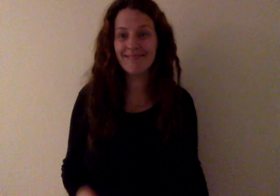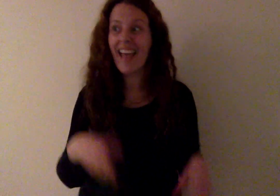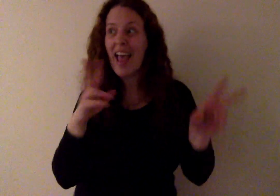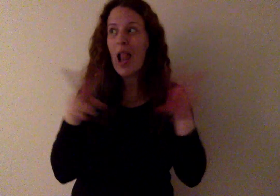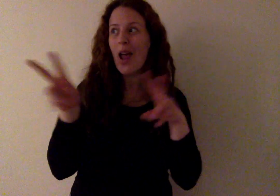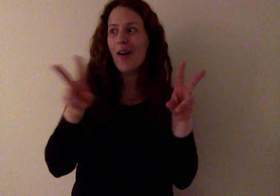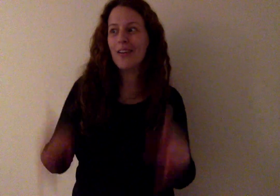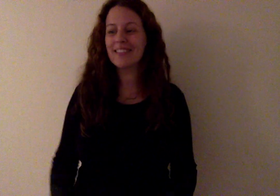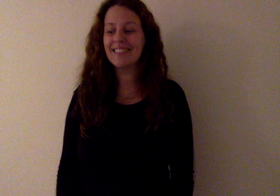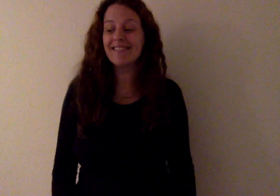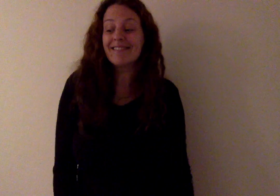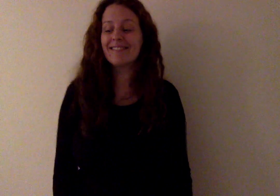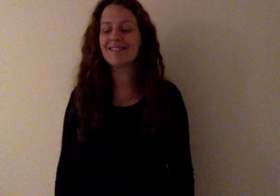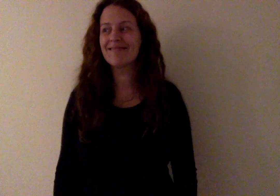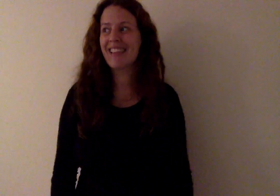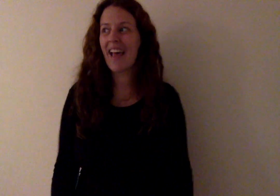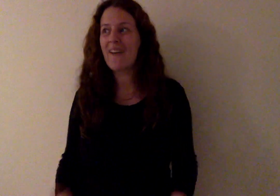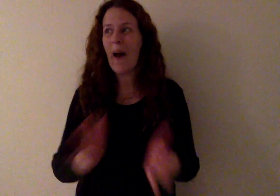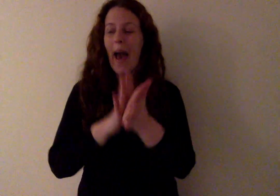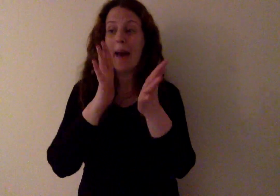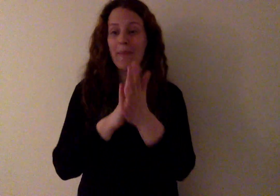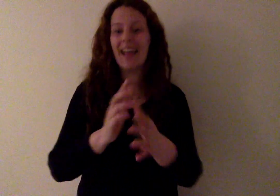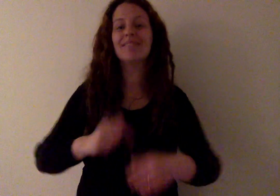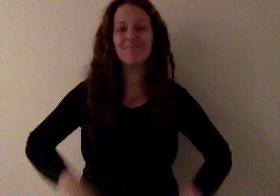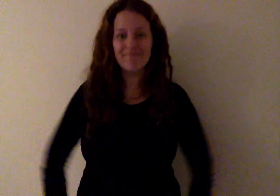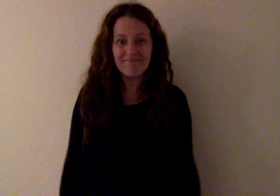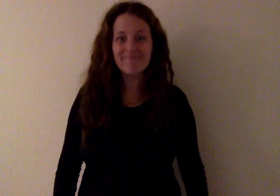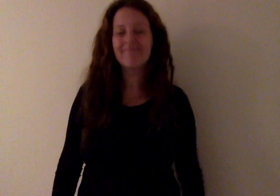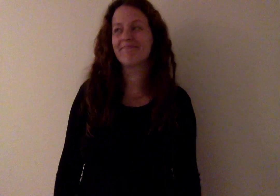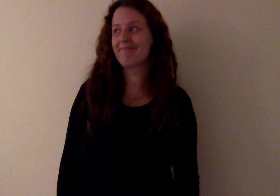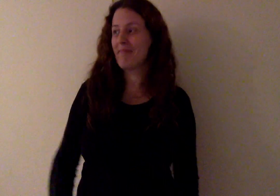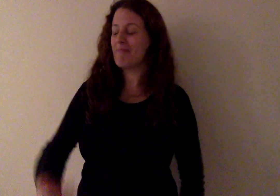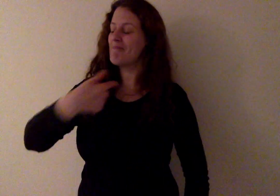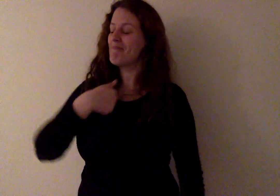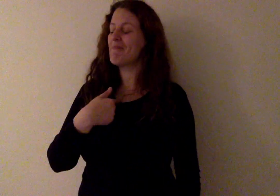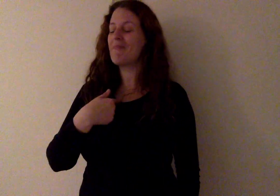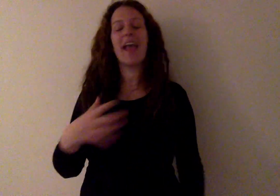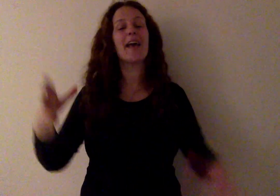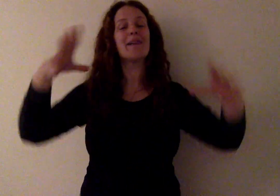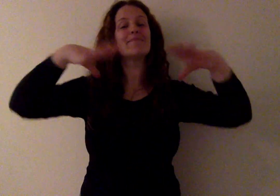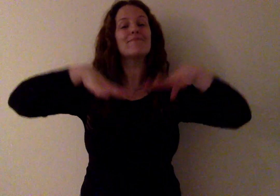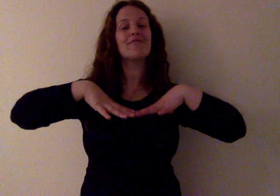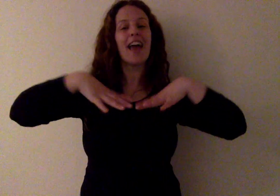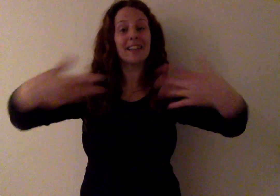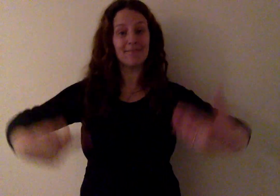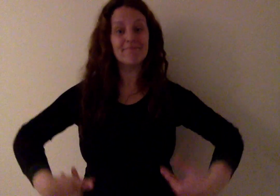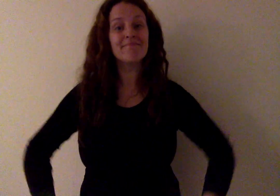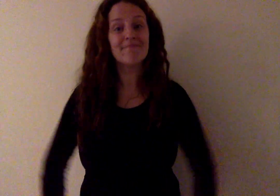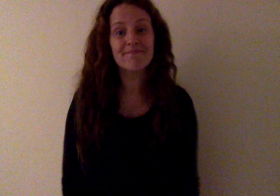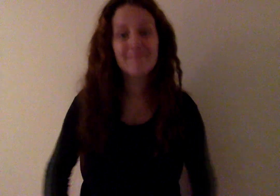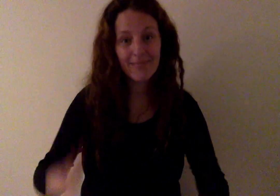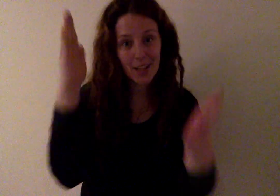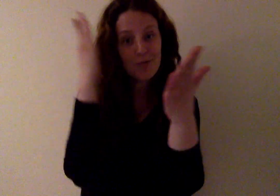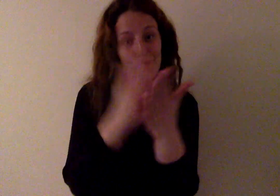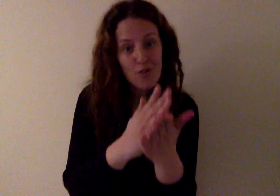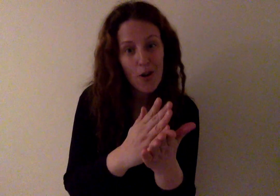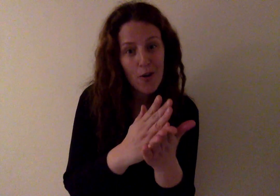citizens. After all, the best part of a holiday is perhaps not so much to be